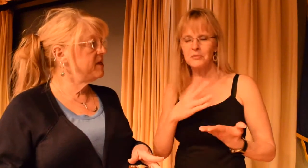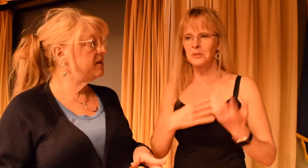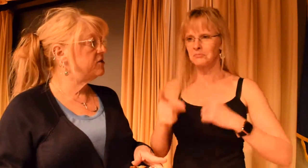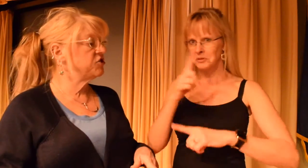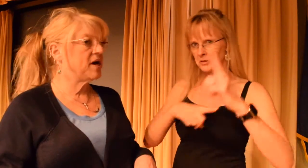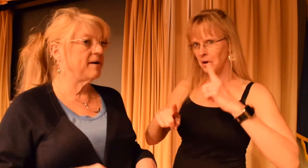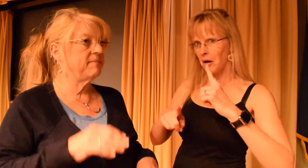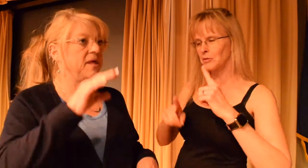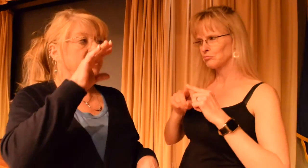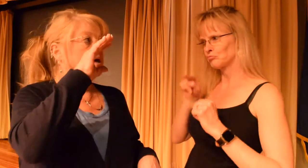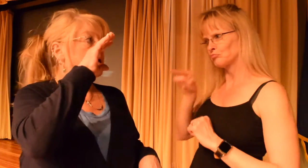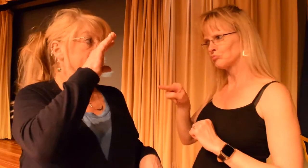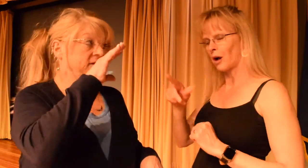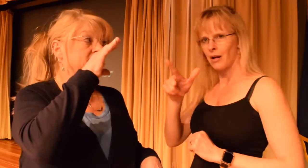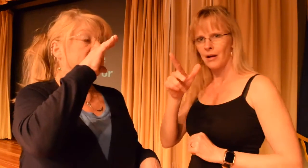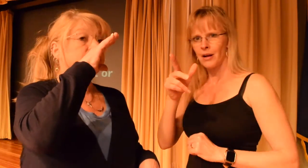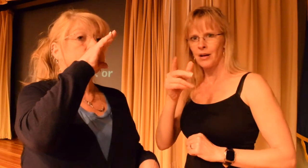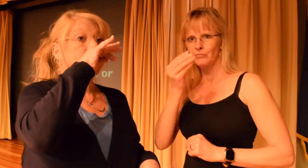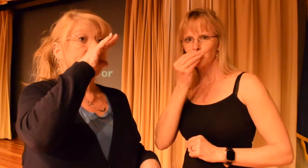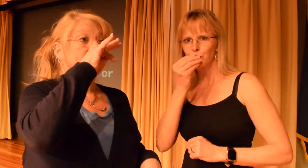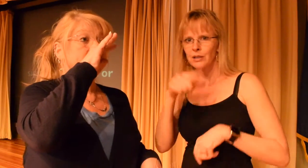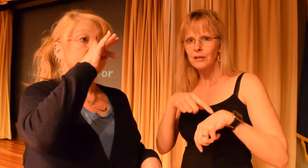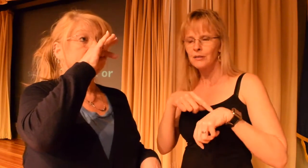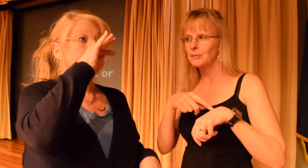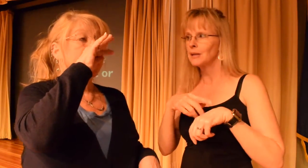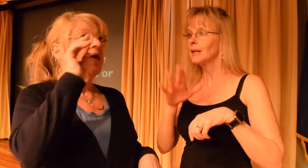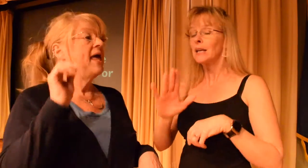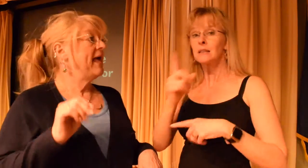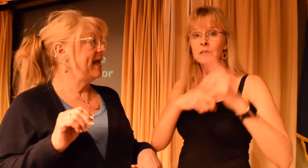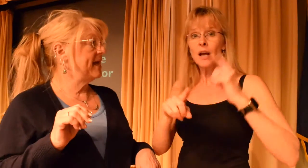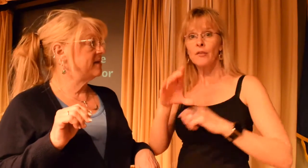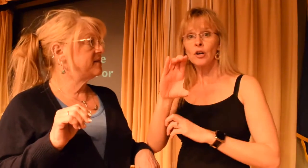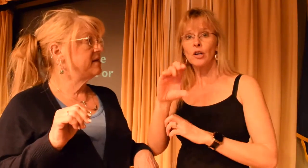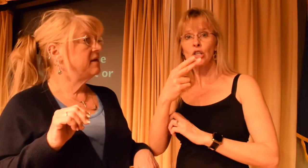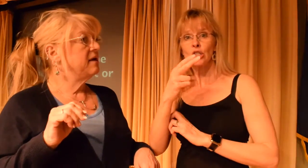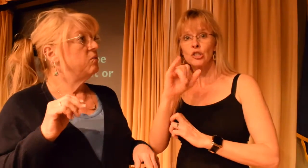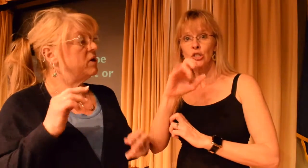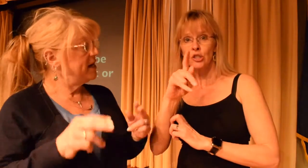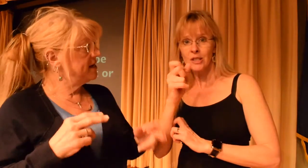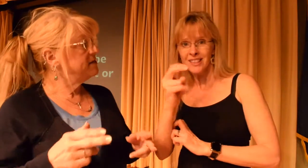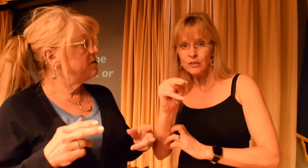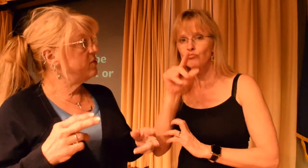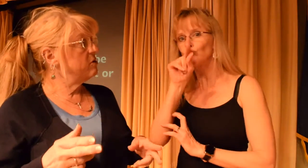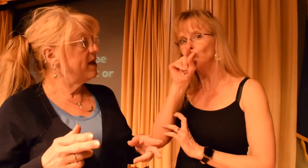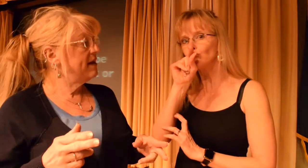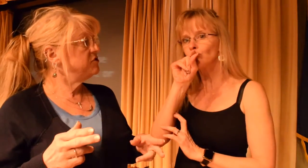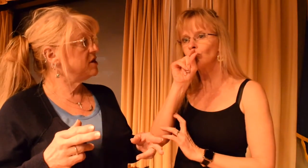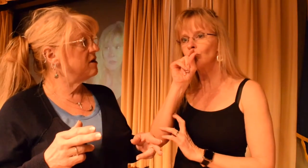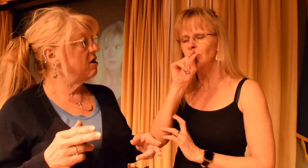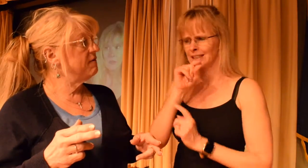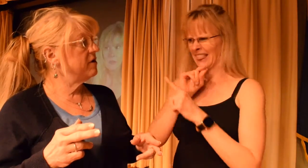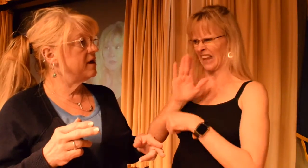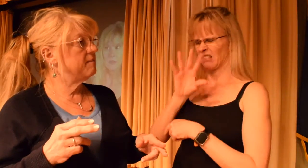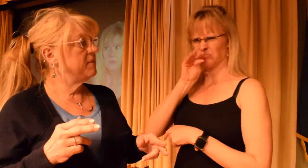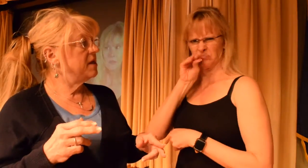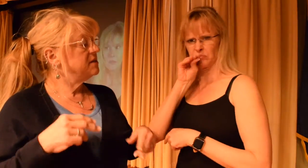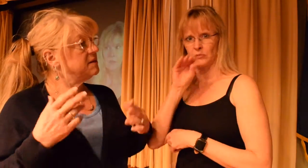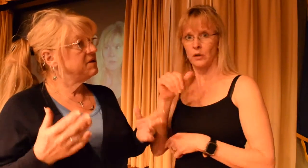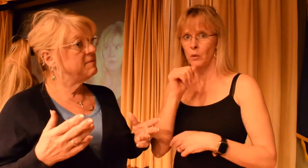at lunchtime his sign for chicken, and when he does it, we don't have chicken to offer him. Sometimes I